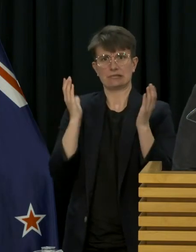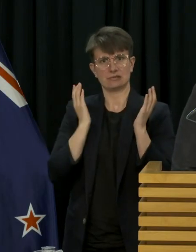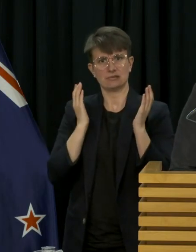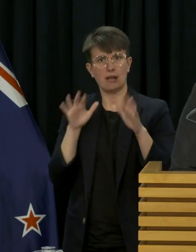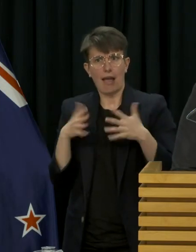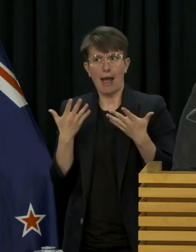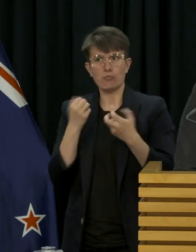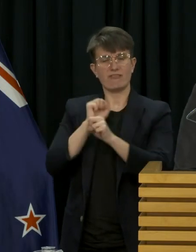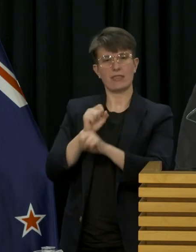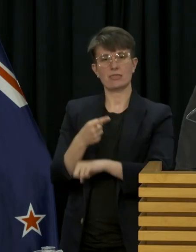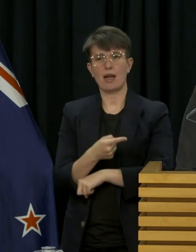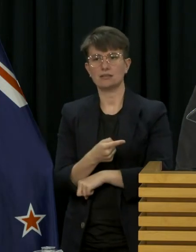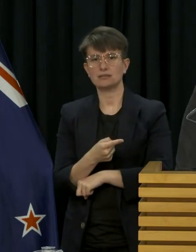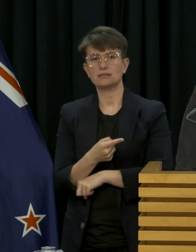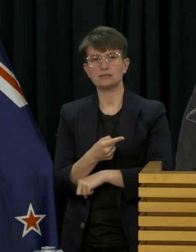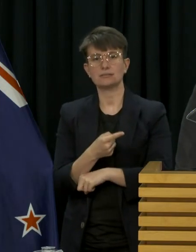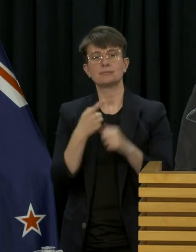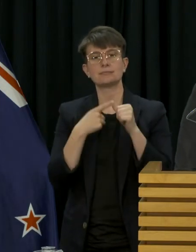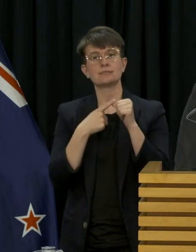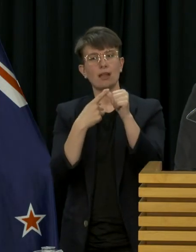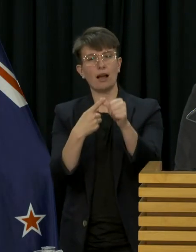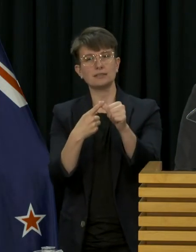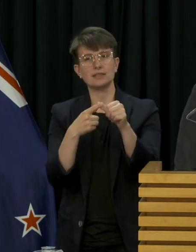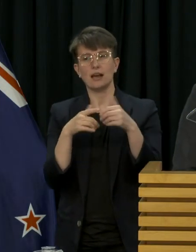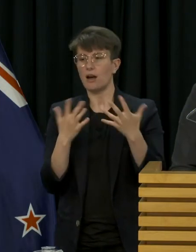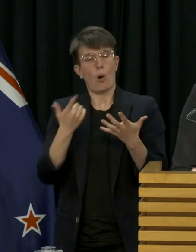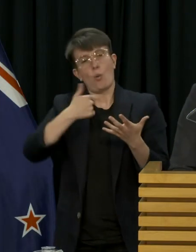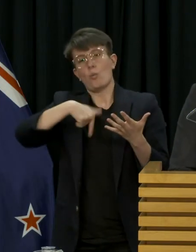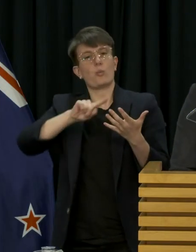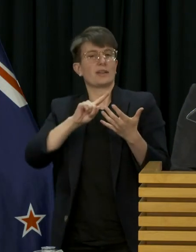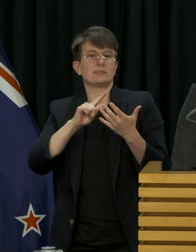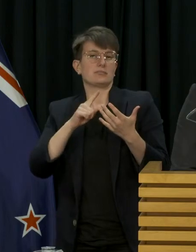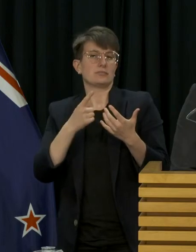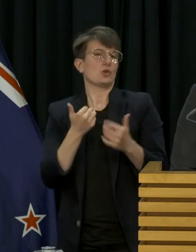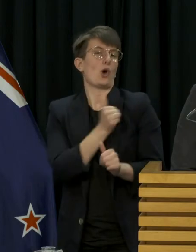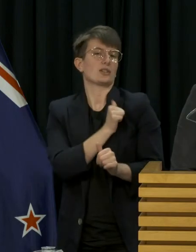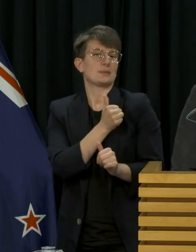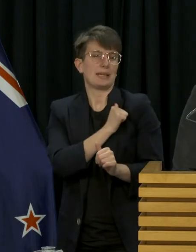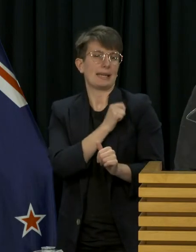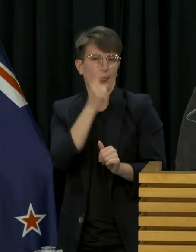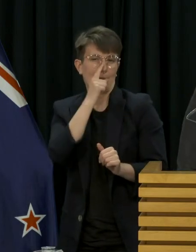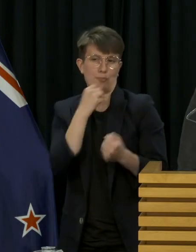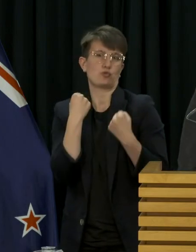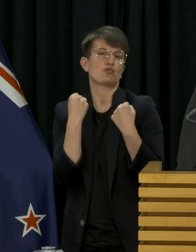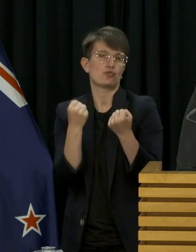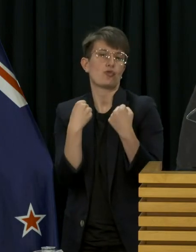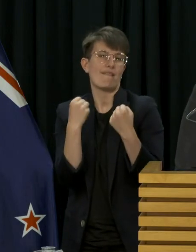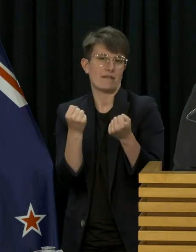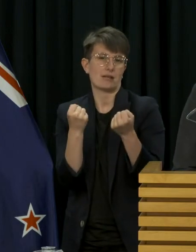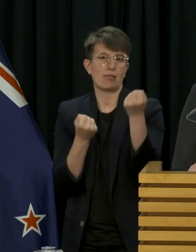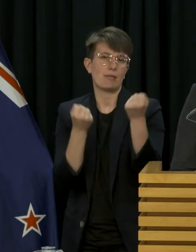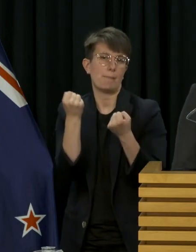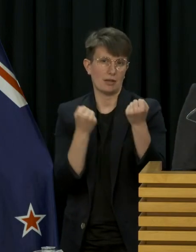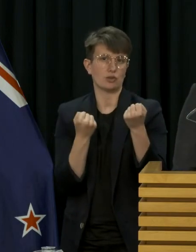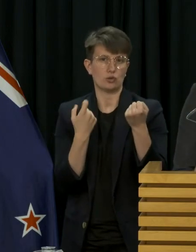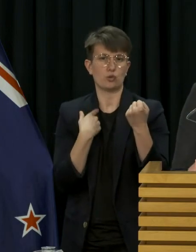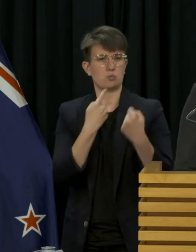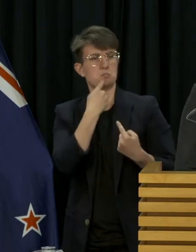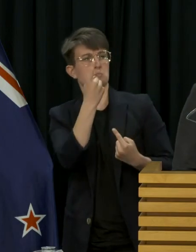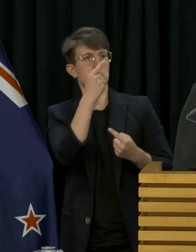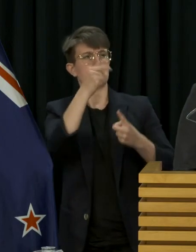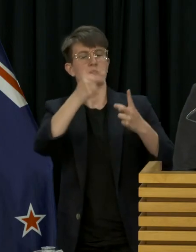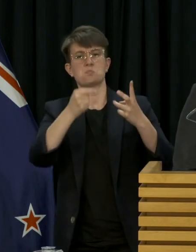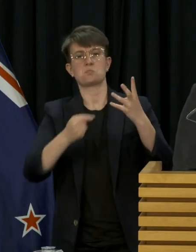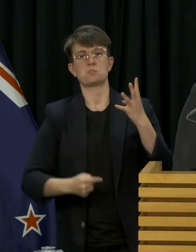and to be enforcing these measures. The police will be out and about. They'll be talking to people. Of course, we all